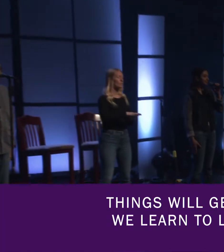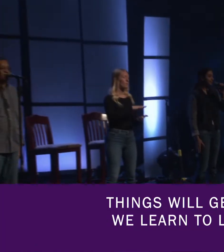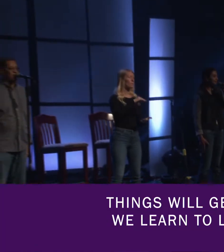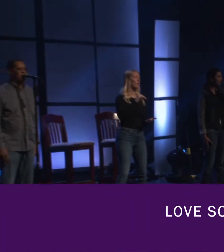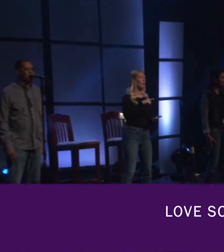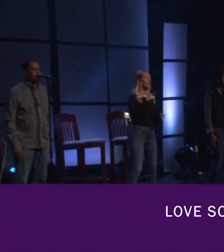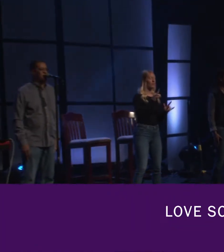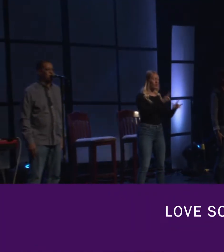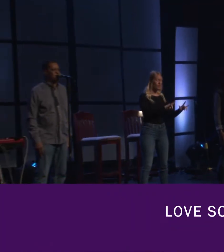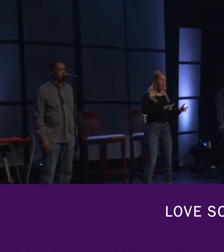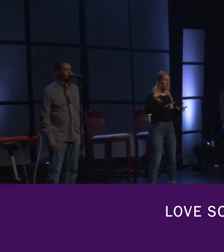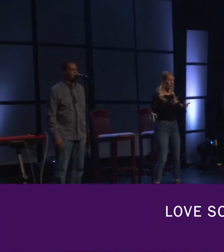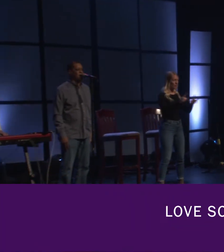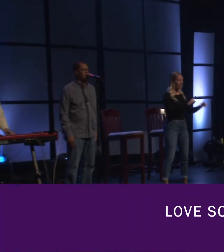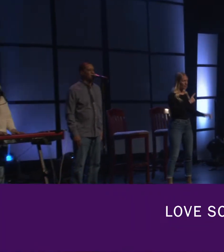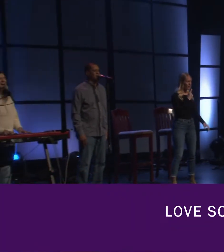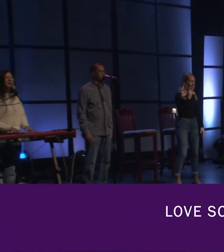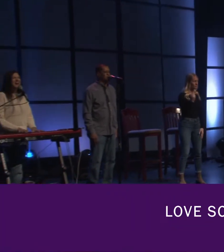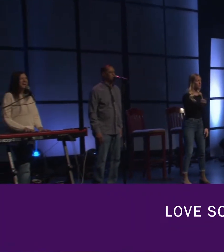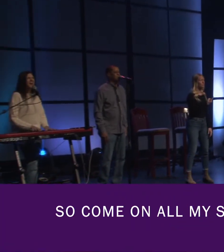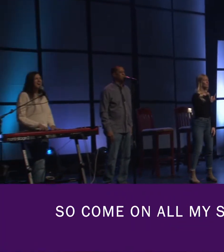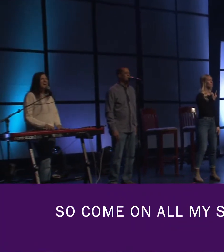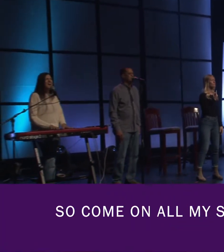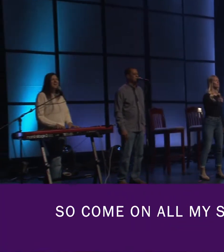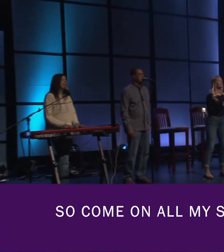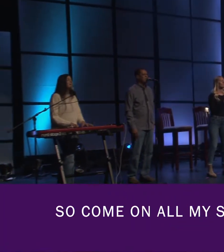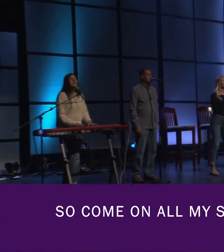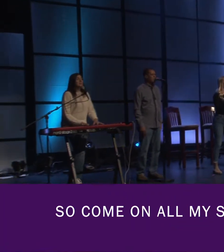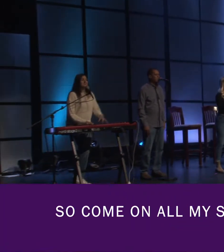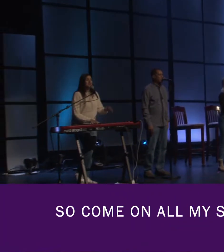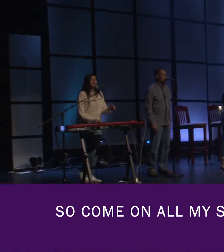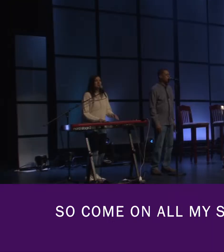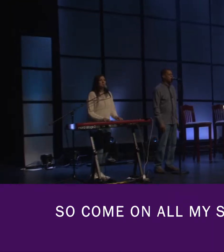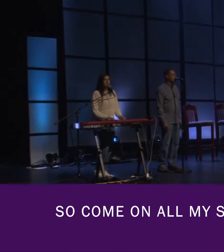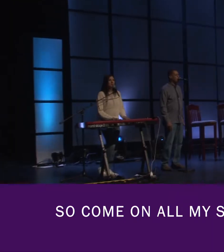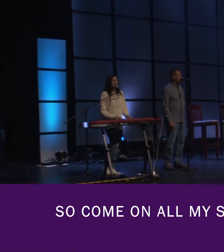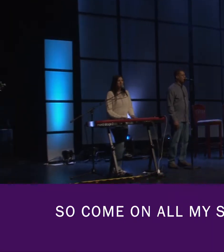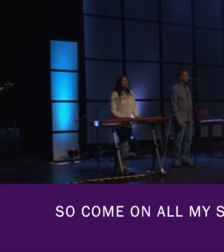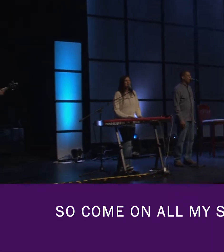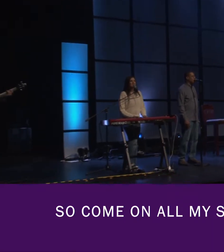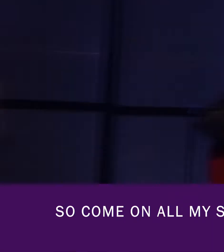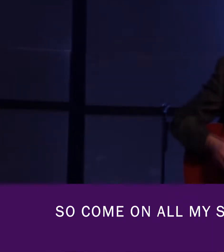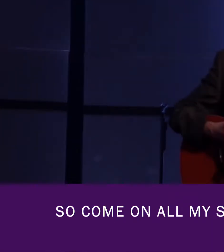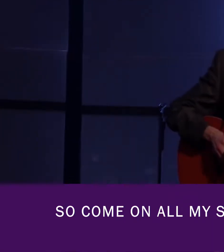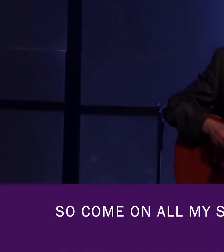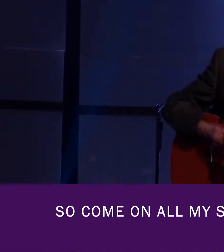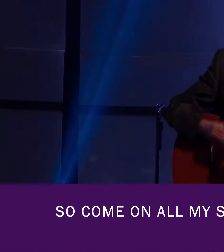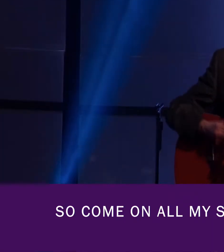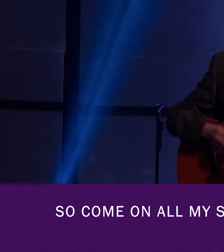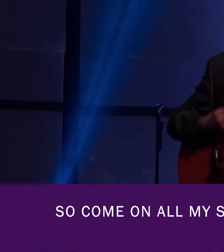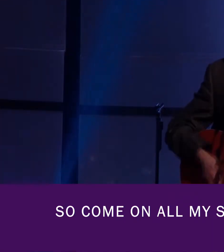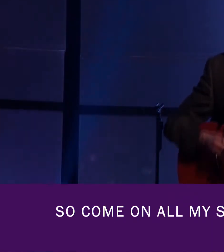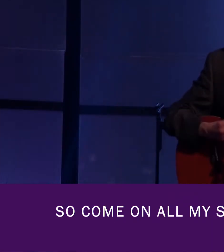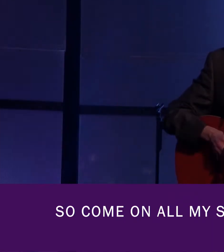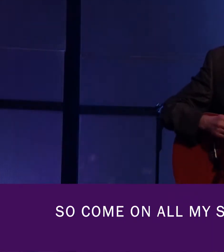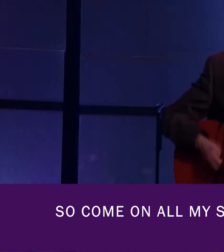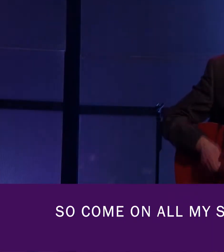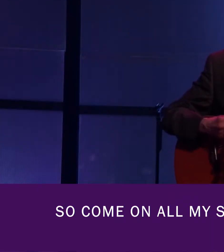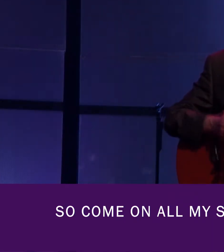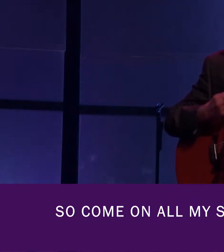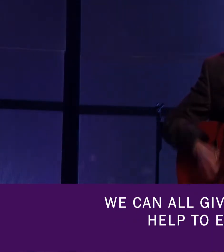to love somebody, love somebody. So come on, all my sisters